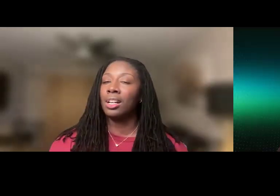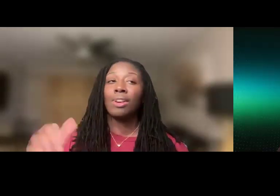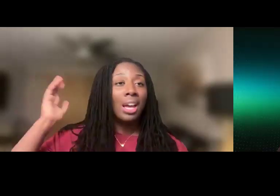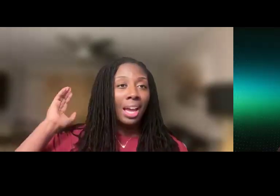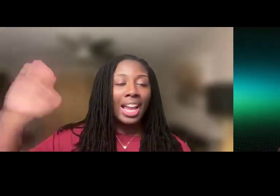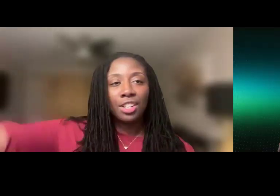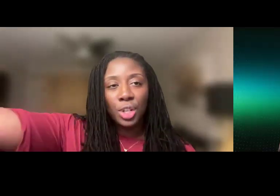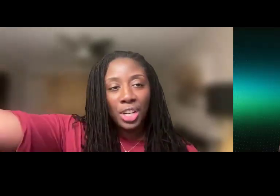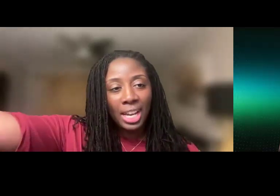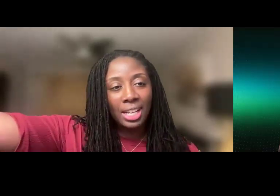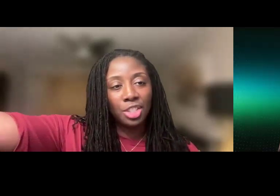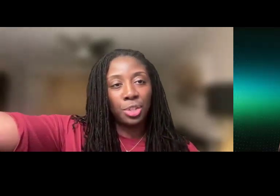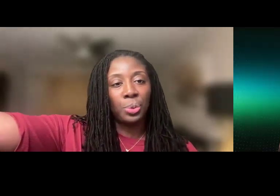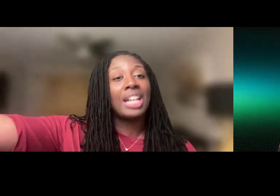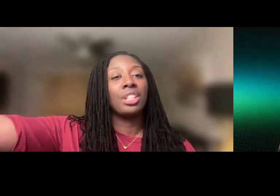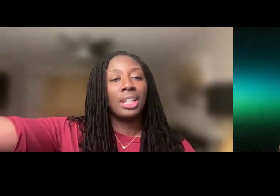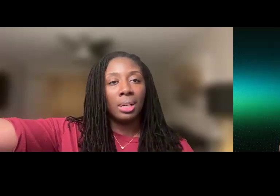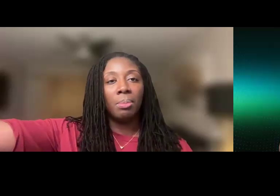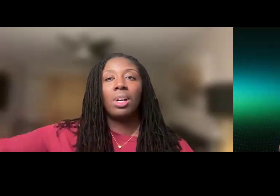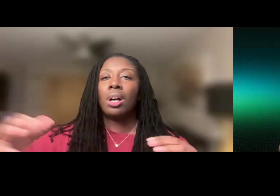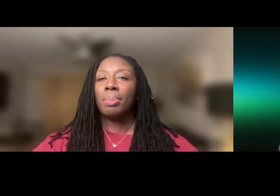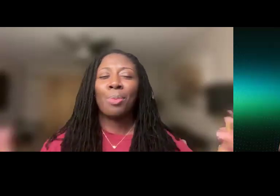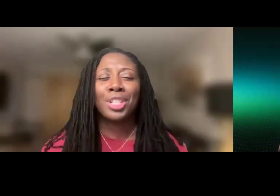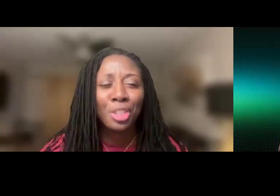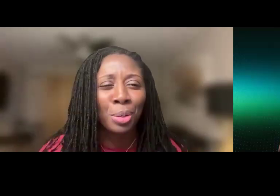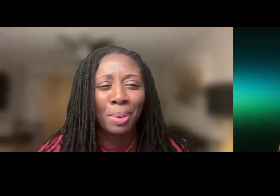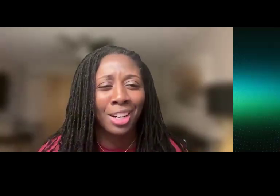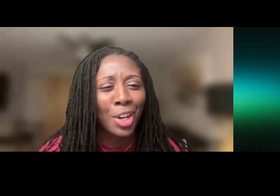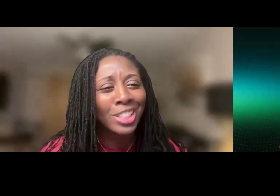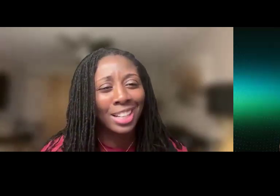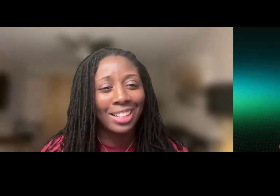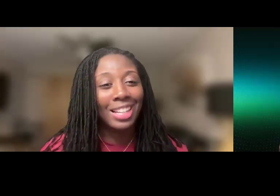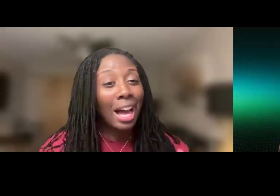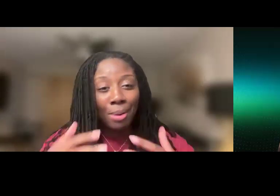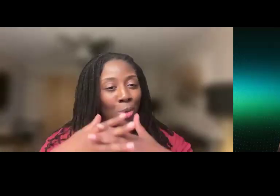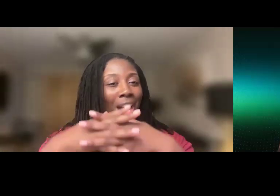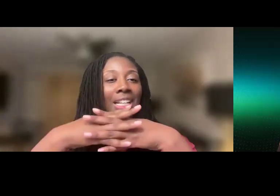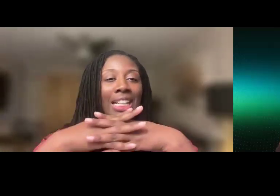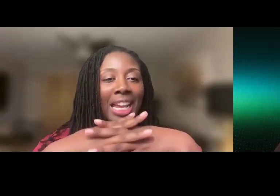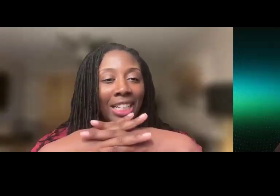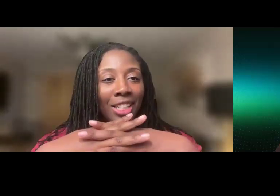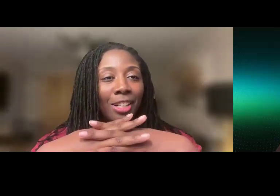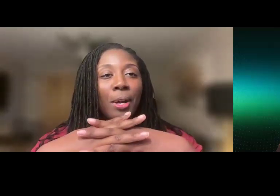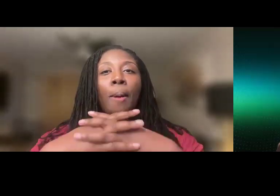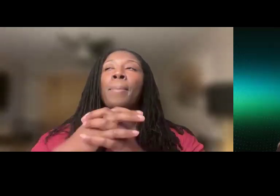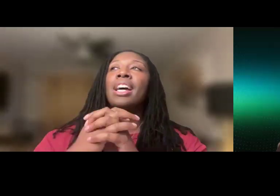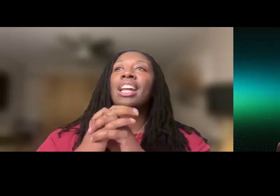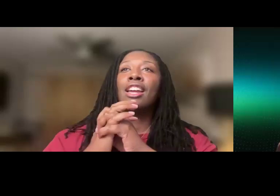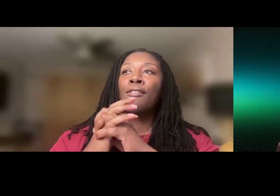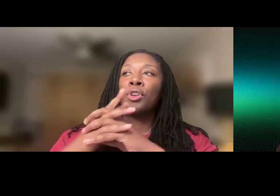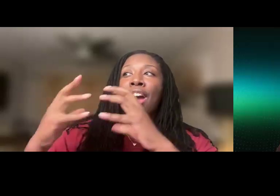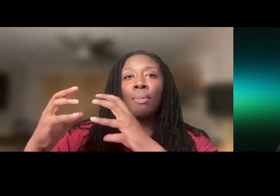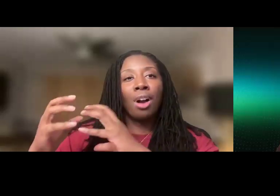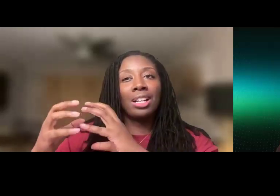on instead of, hey, I Mhm. know you're headed to H&M, but I want to talk to you about a curling iron. We're not going Yeah. to connect here.